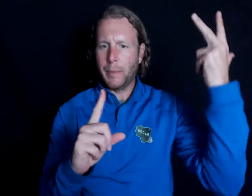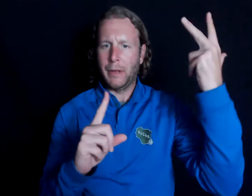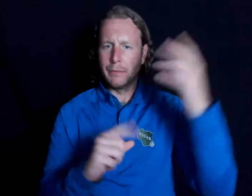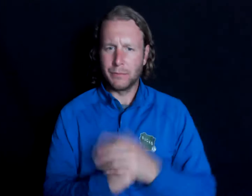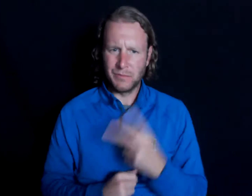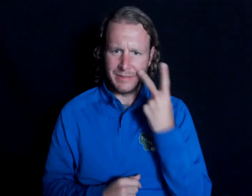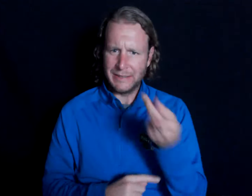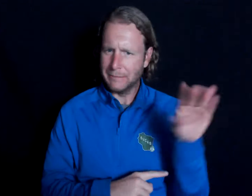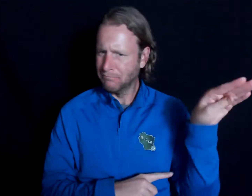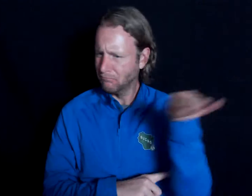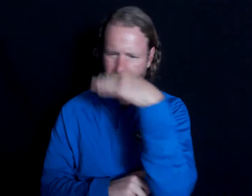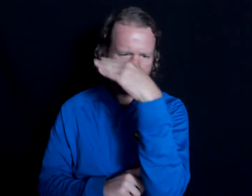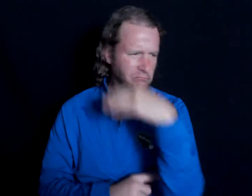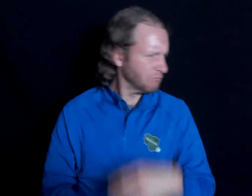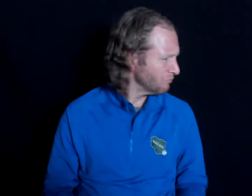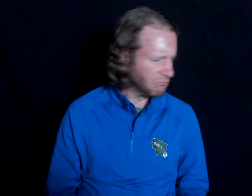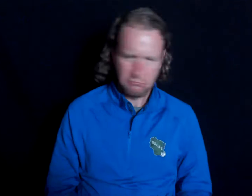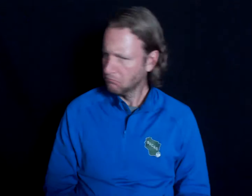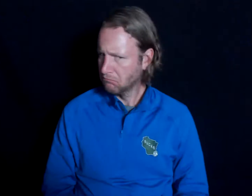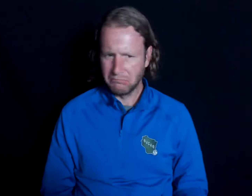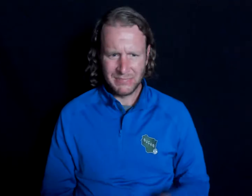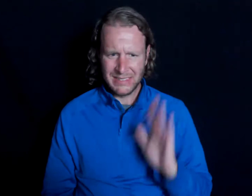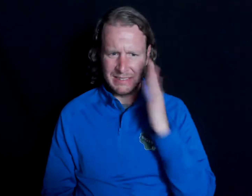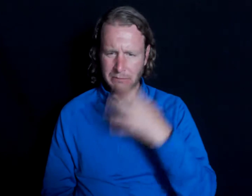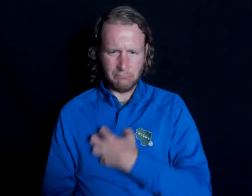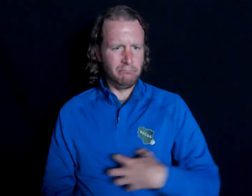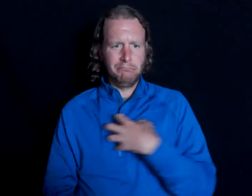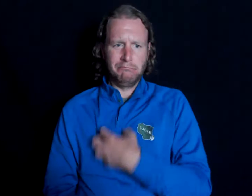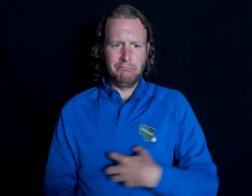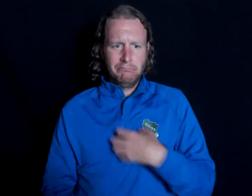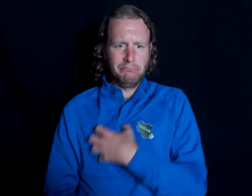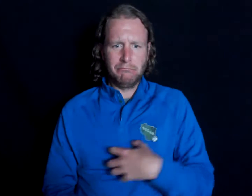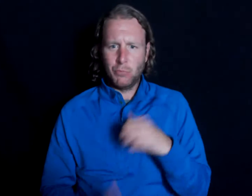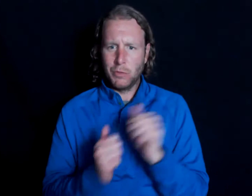Still seemingly a little displeased with his shooting.